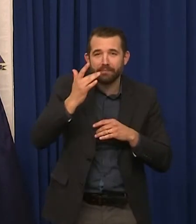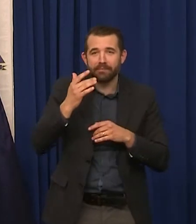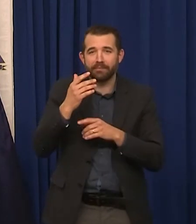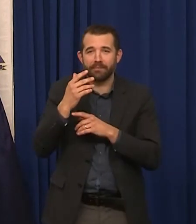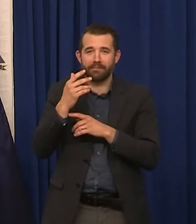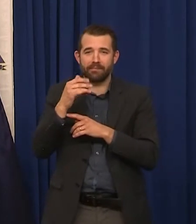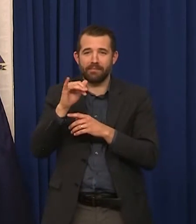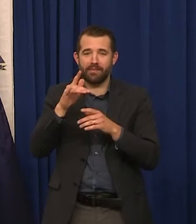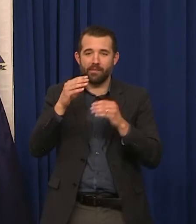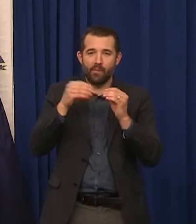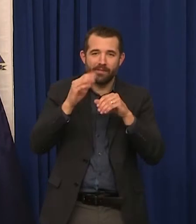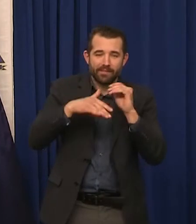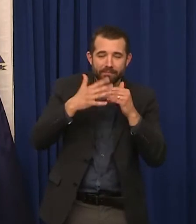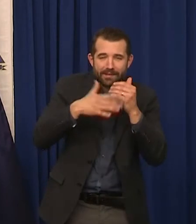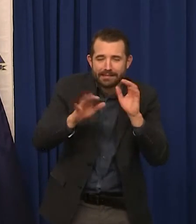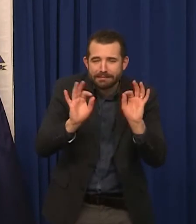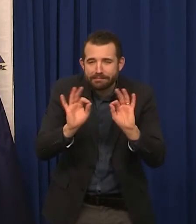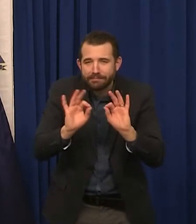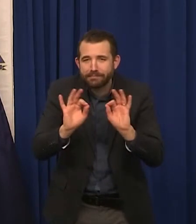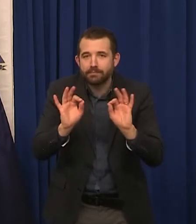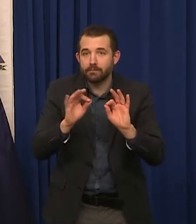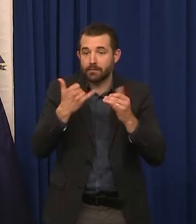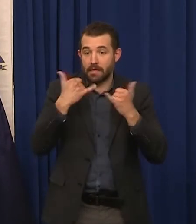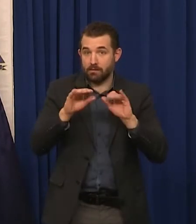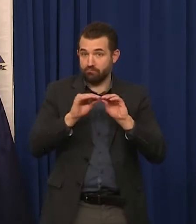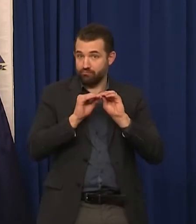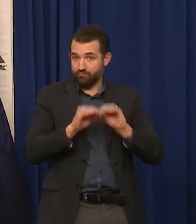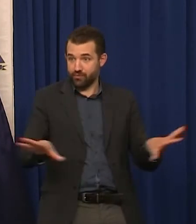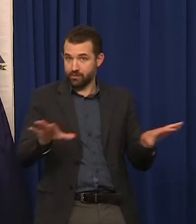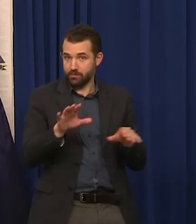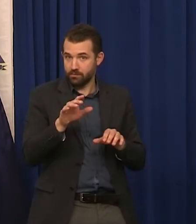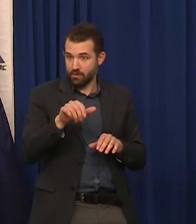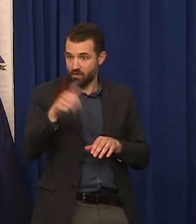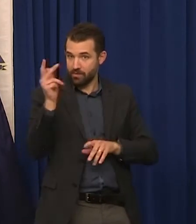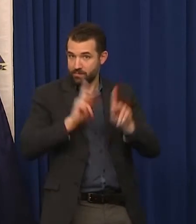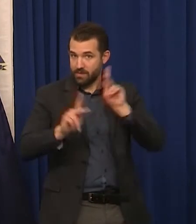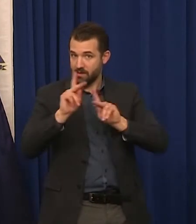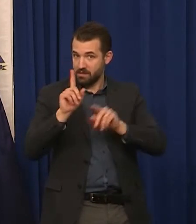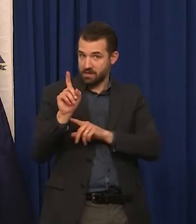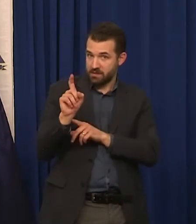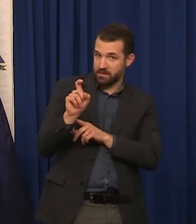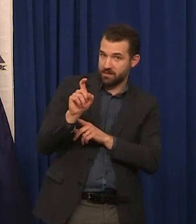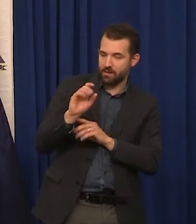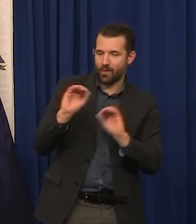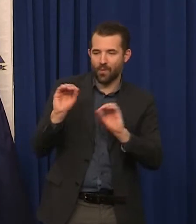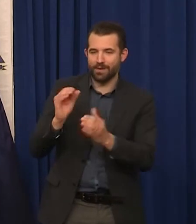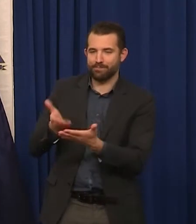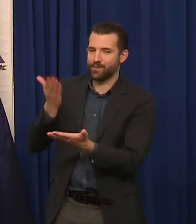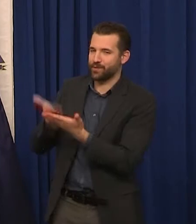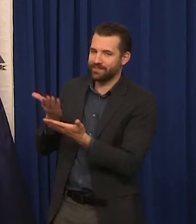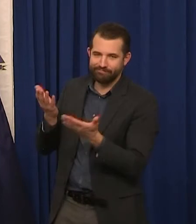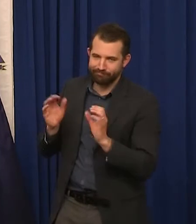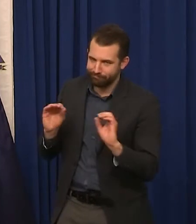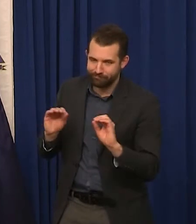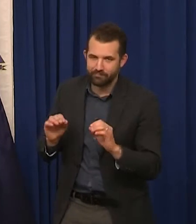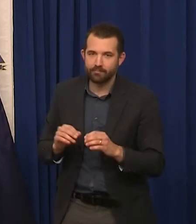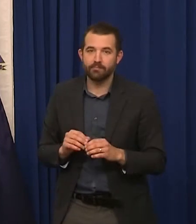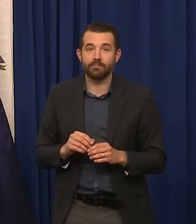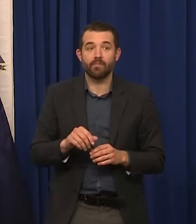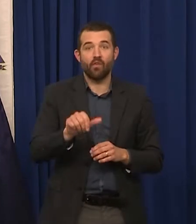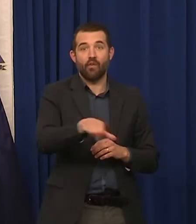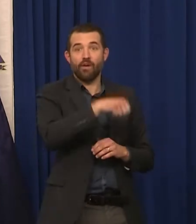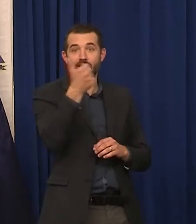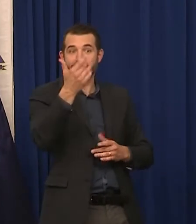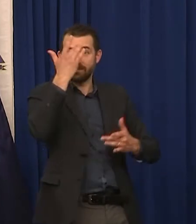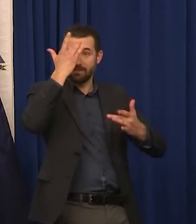the disease to others. And in fact, in a number of other types of viral infections, you can test people for